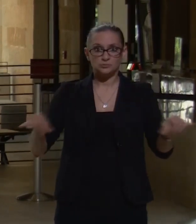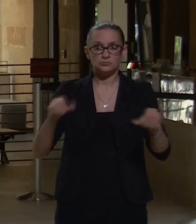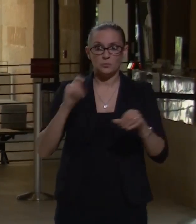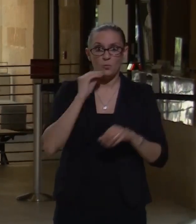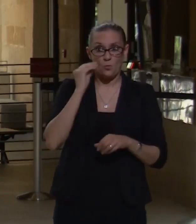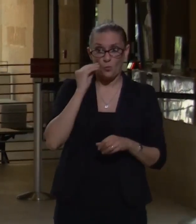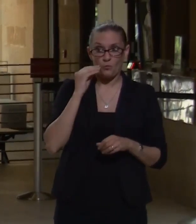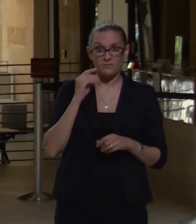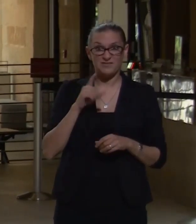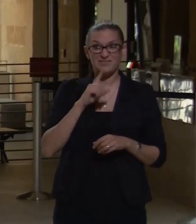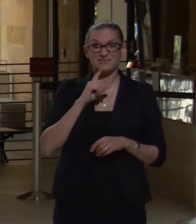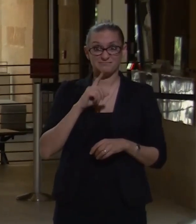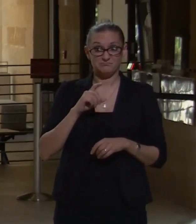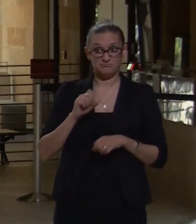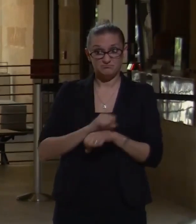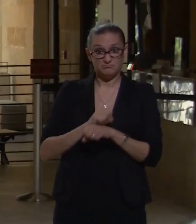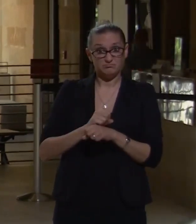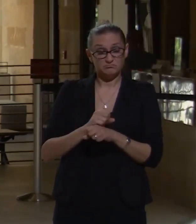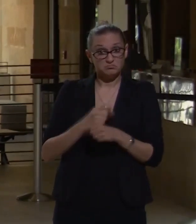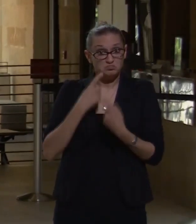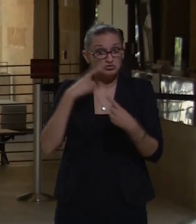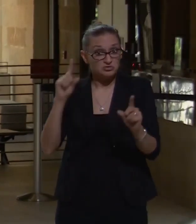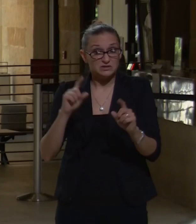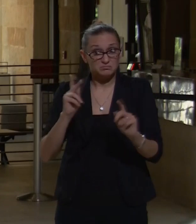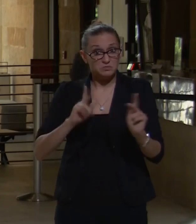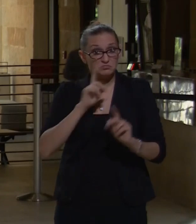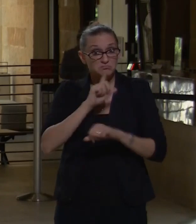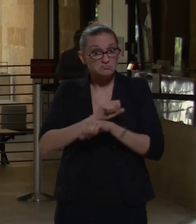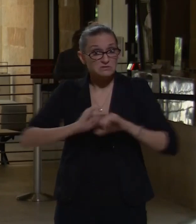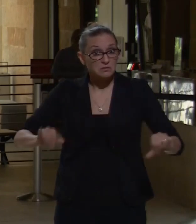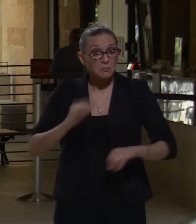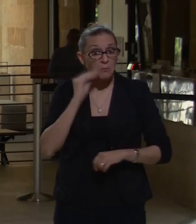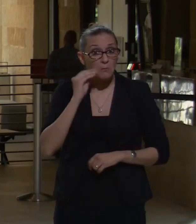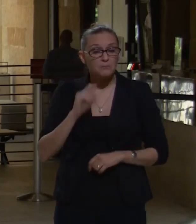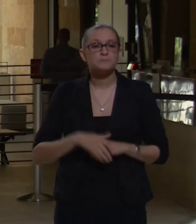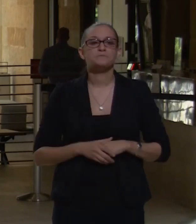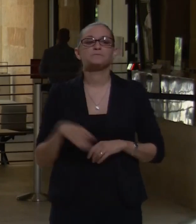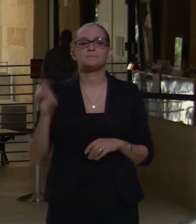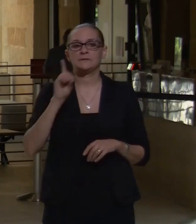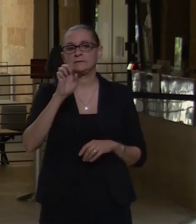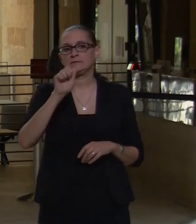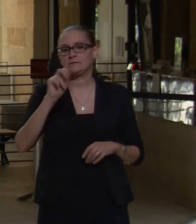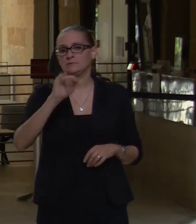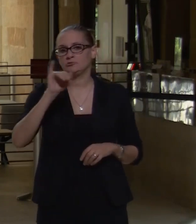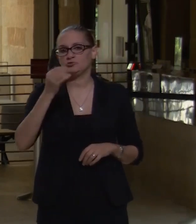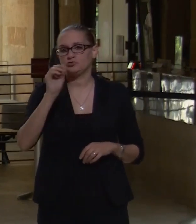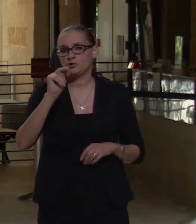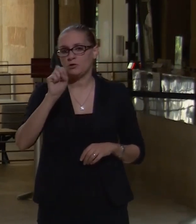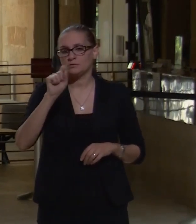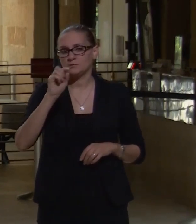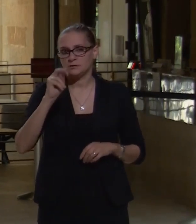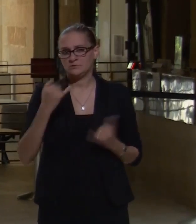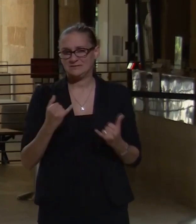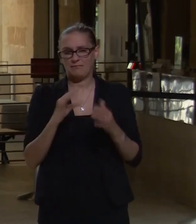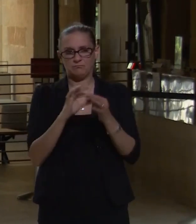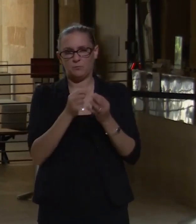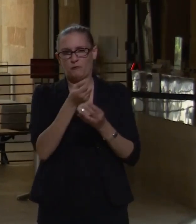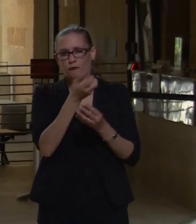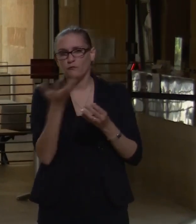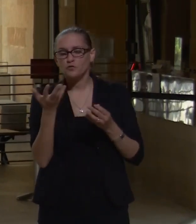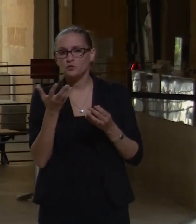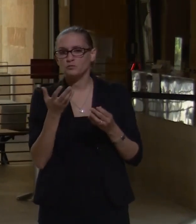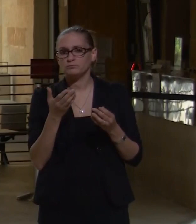actually influencing people to stay home? So Dean Johnston today mentioned a couple of